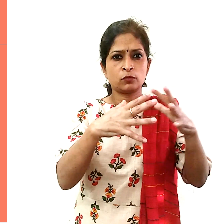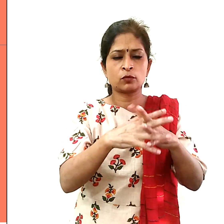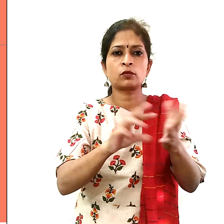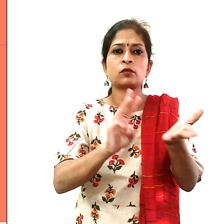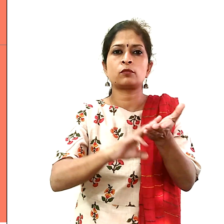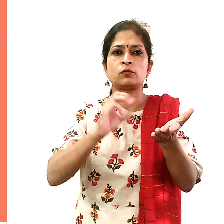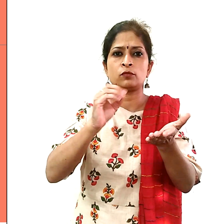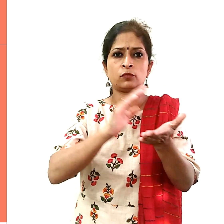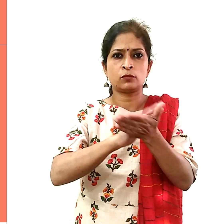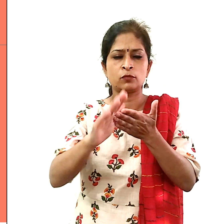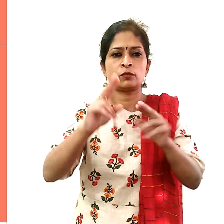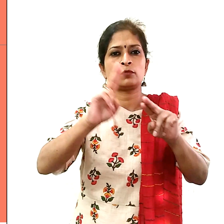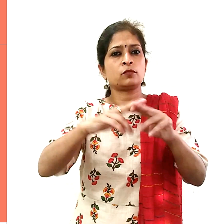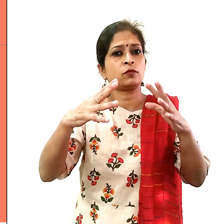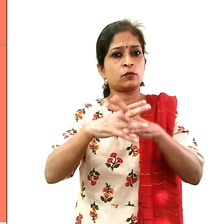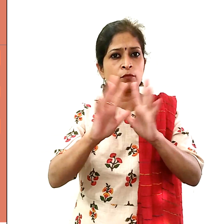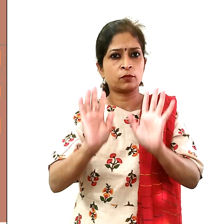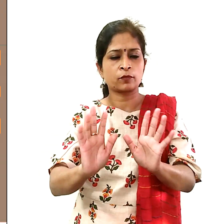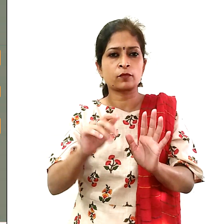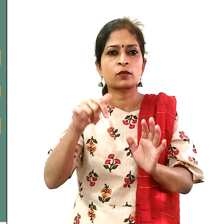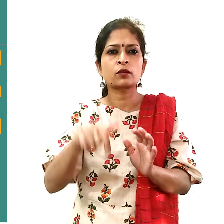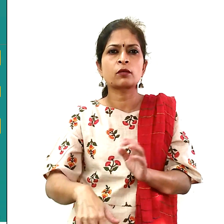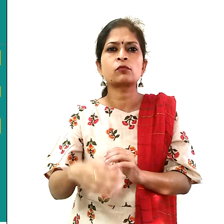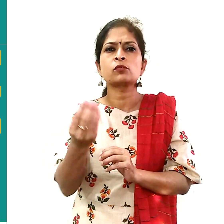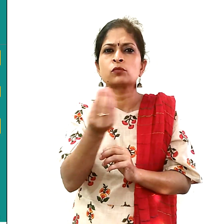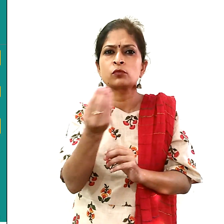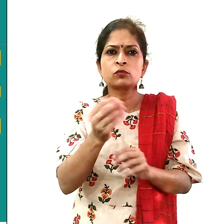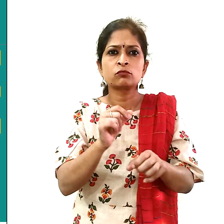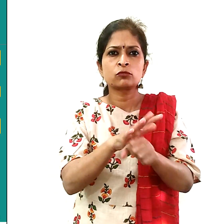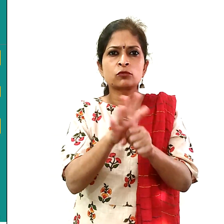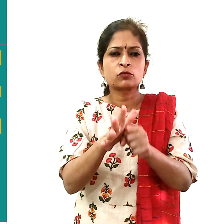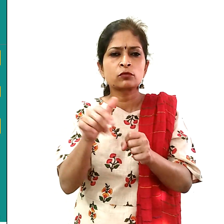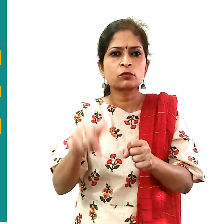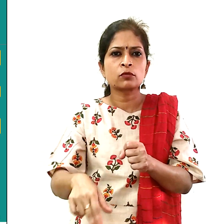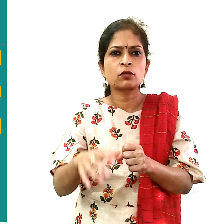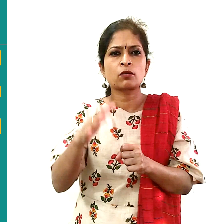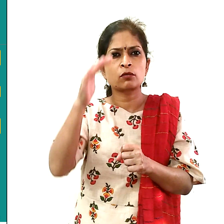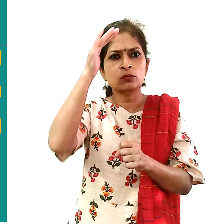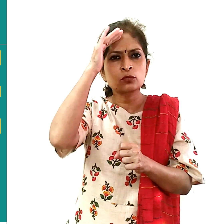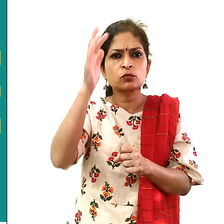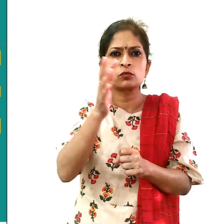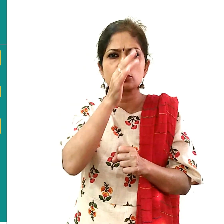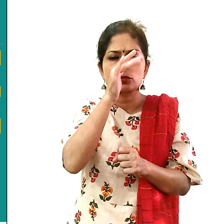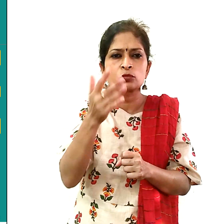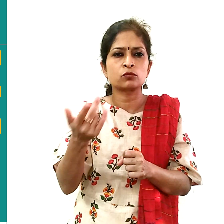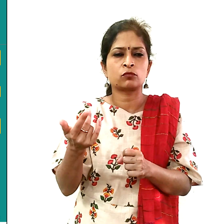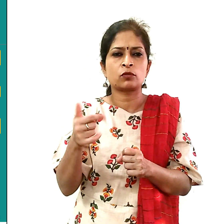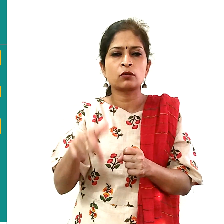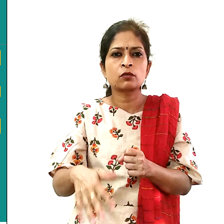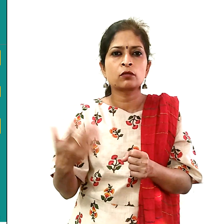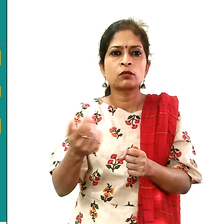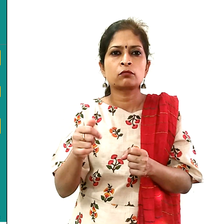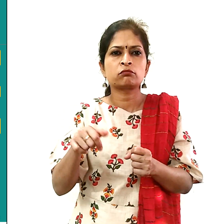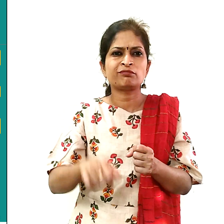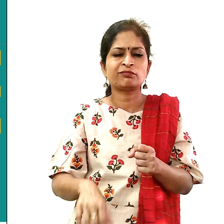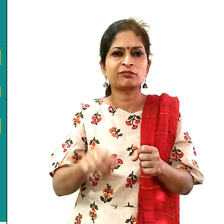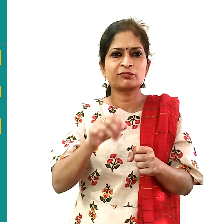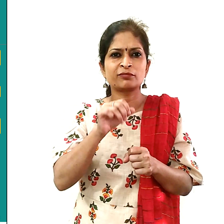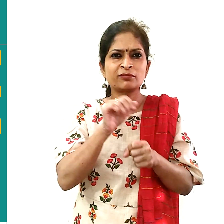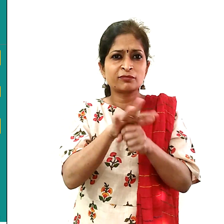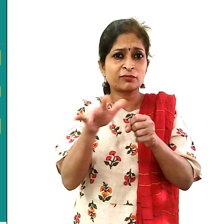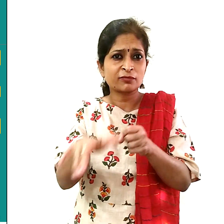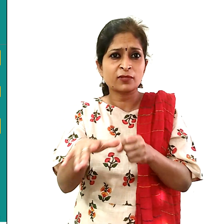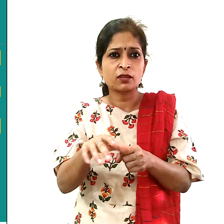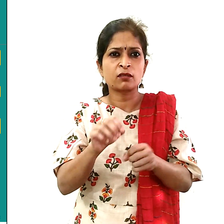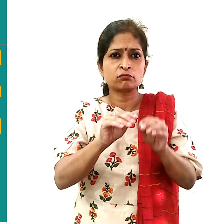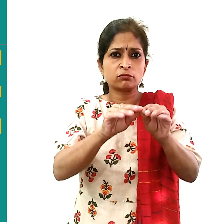MOHFW. What are the few common myths? 1. Does the disease spread through